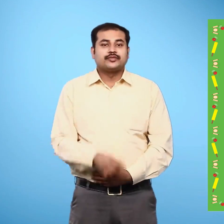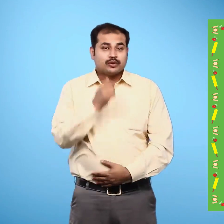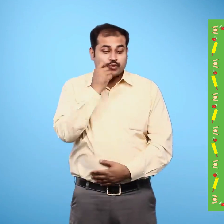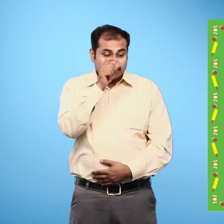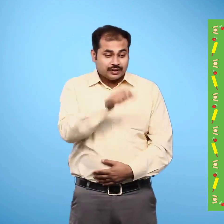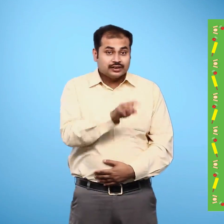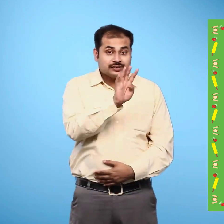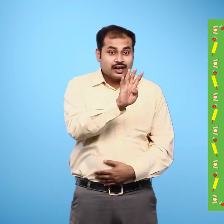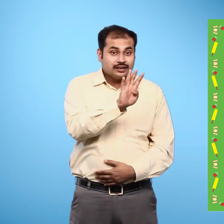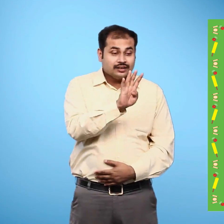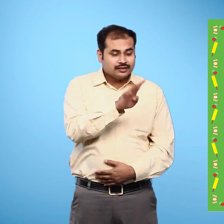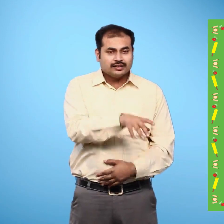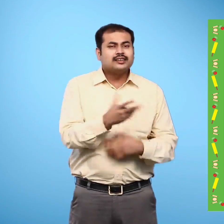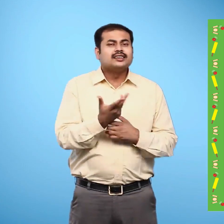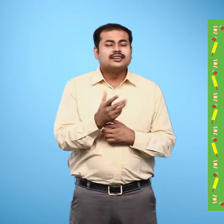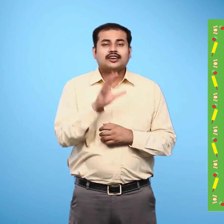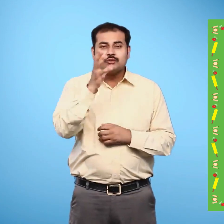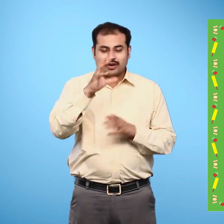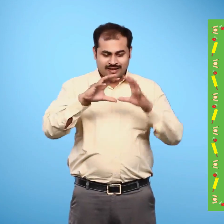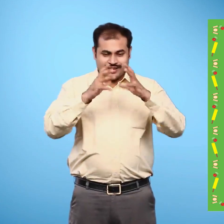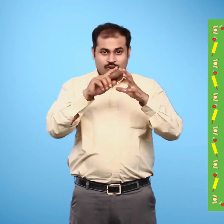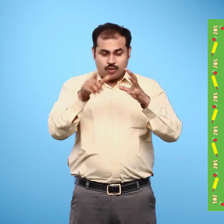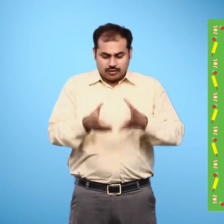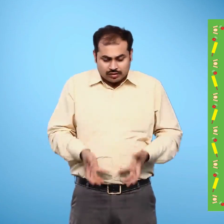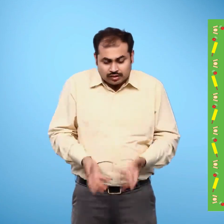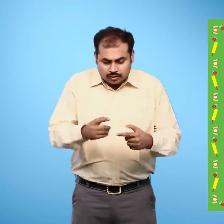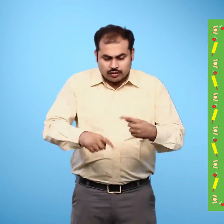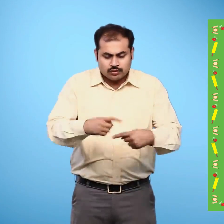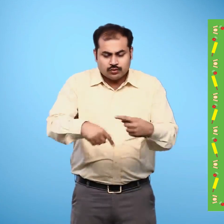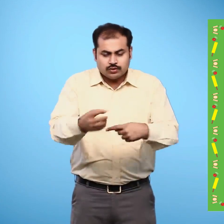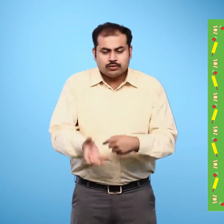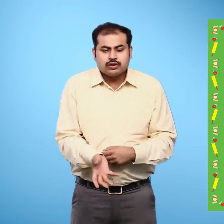Boy 4 is rolling a ball on the ground.